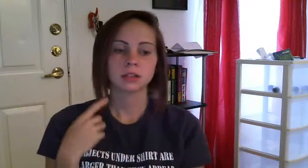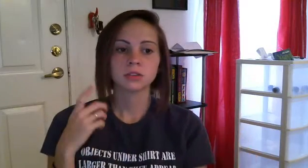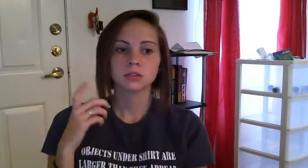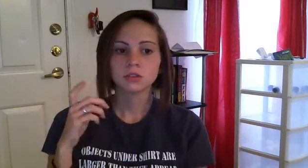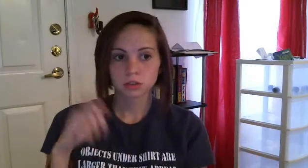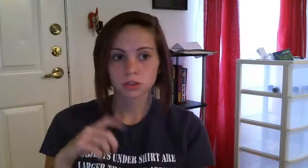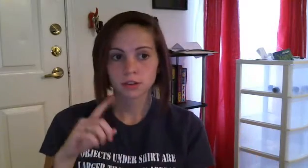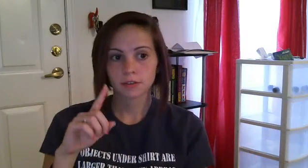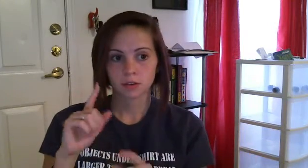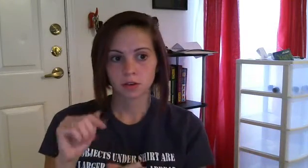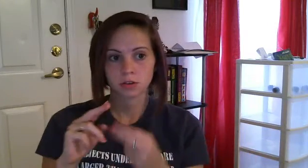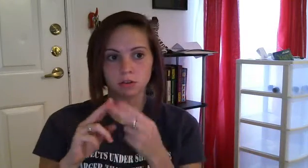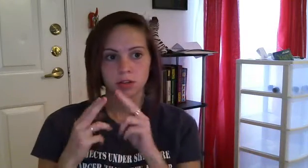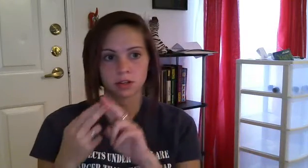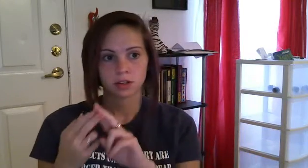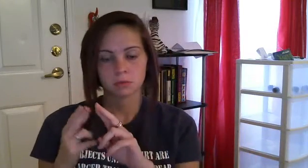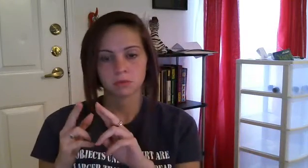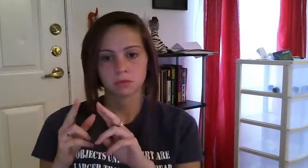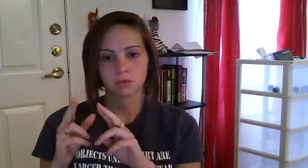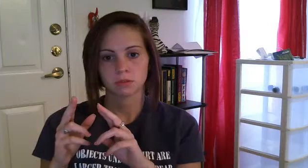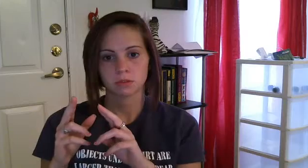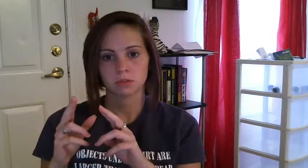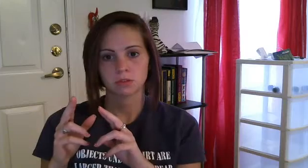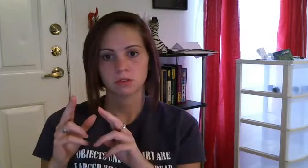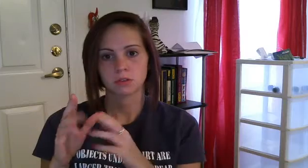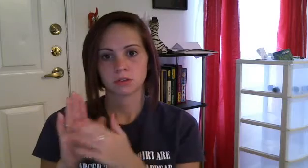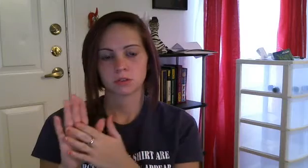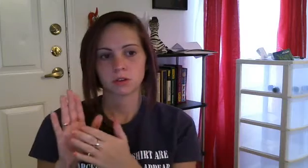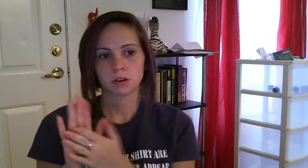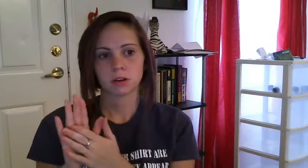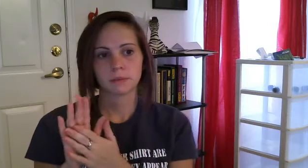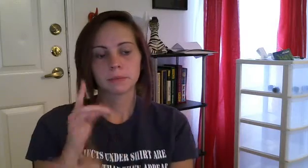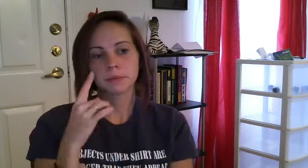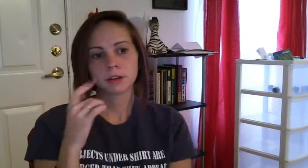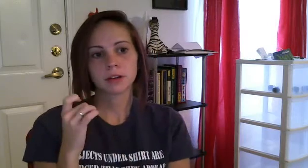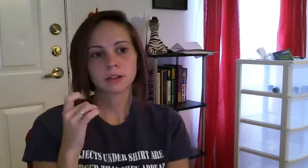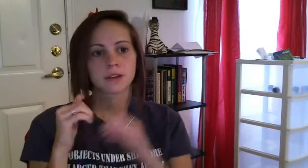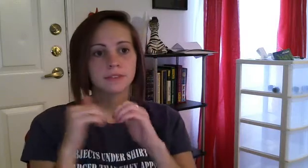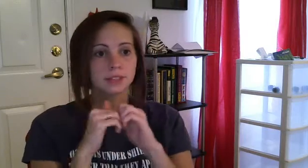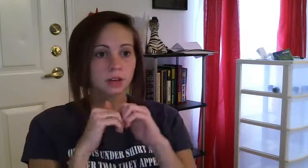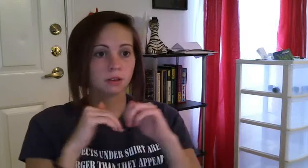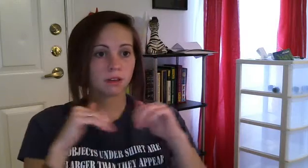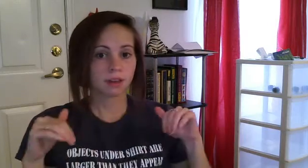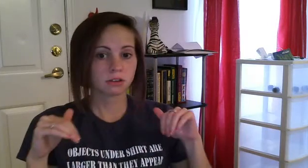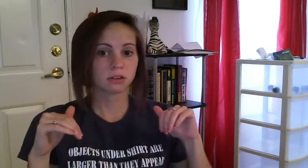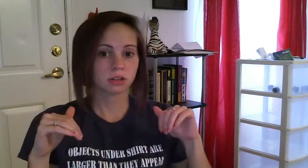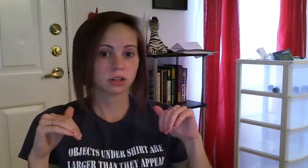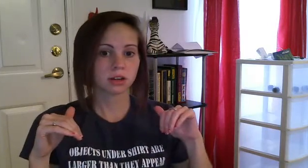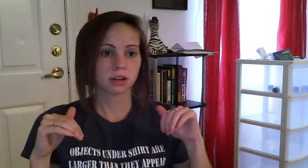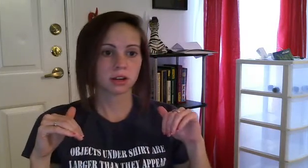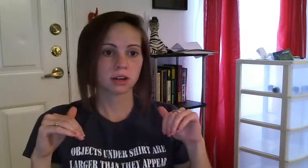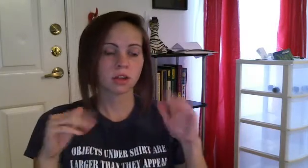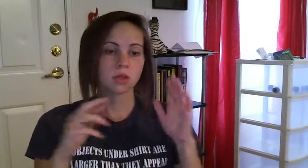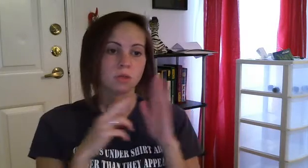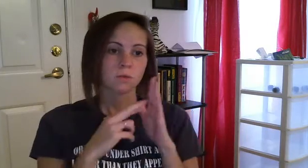school, um, but because of segregation and the requirements that were made for diversity in the schools, I was being